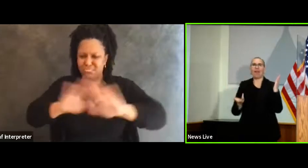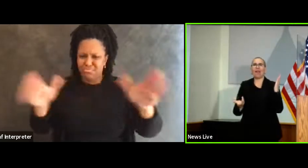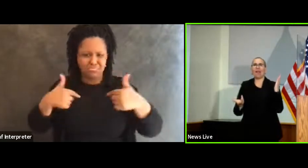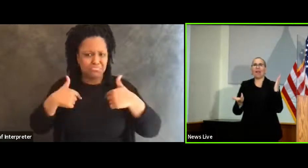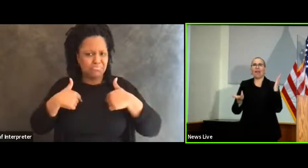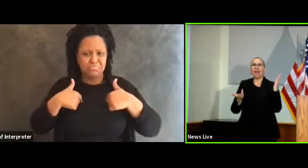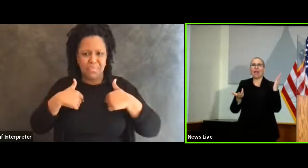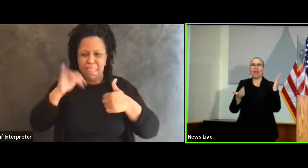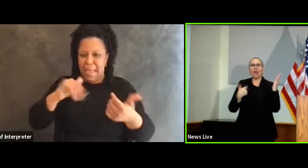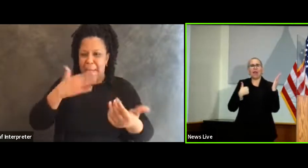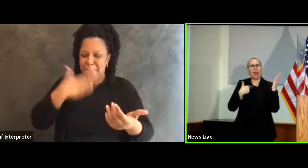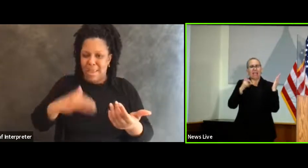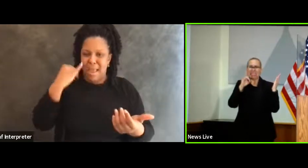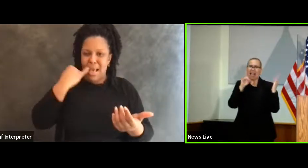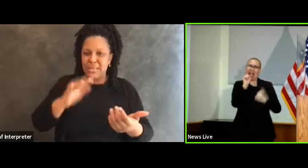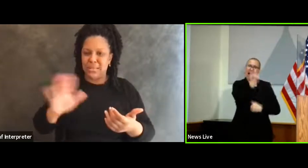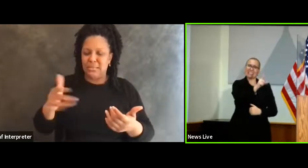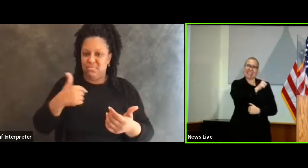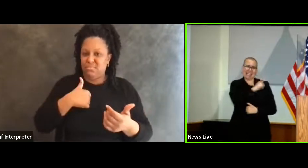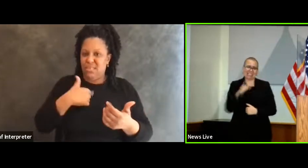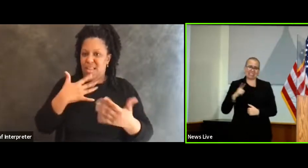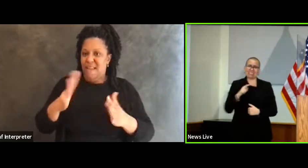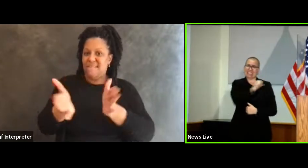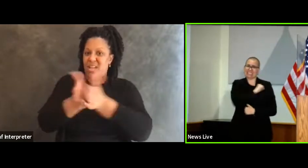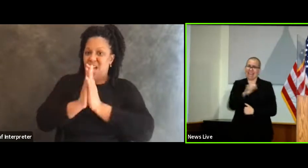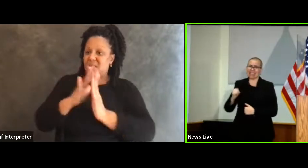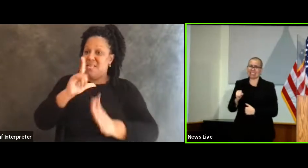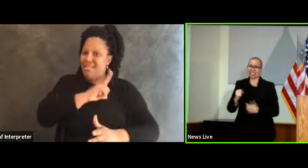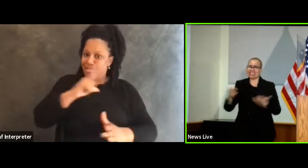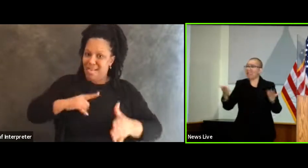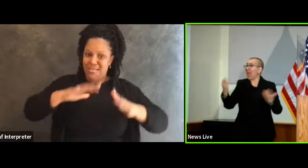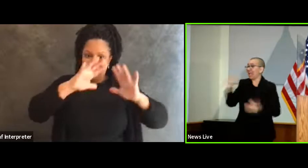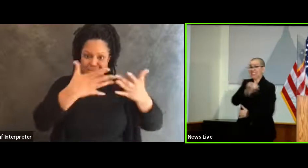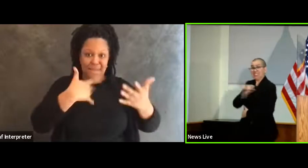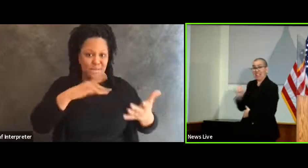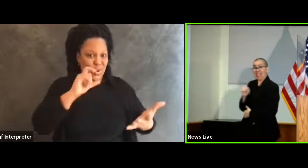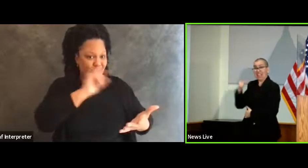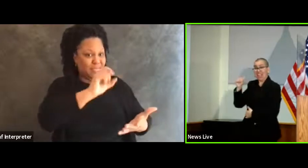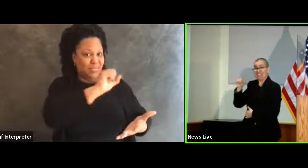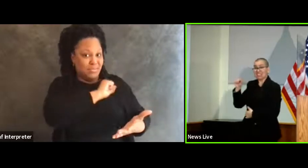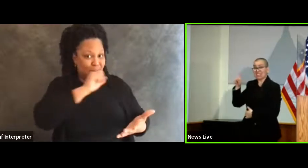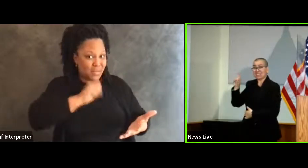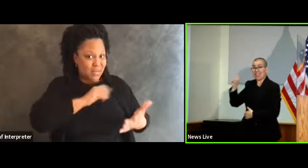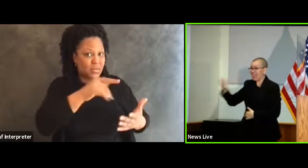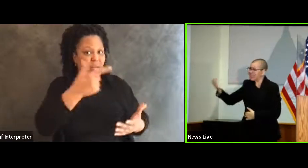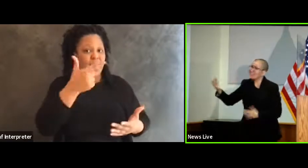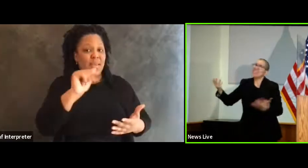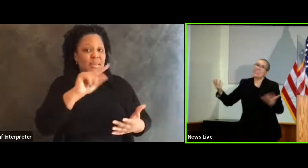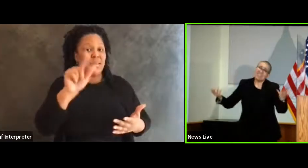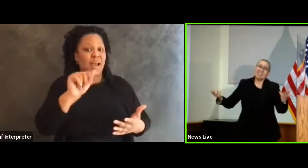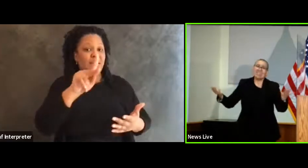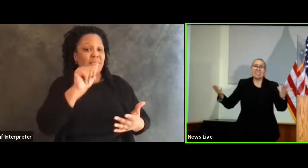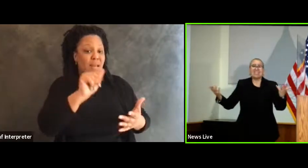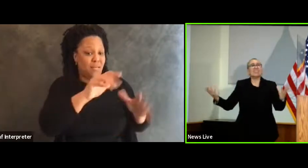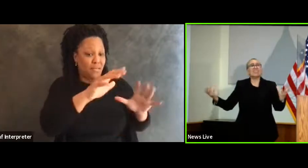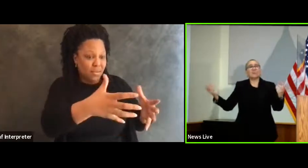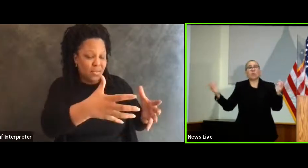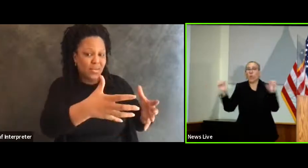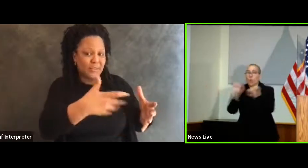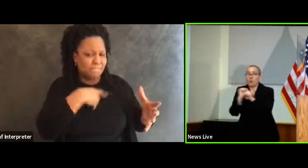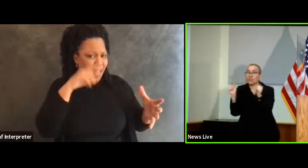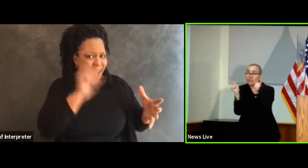the legislator, and I've asked Senator Gazelka to try to not do that. So I do think that we can multitask, but I think what you're hearing from folks here,